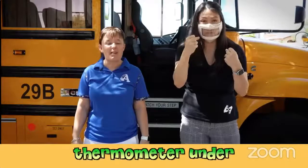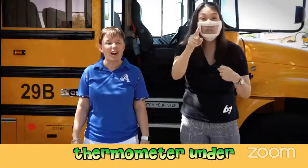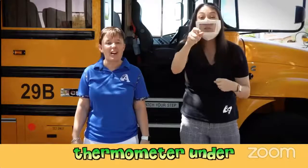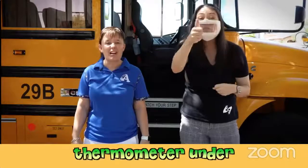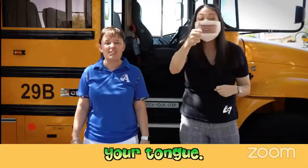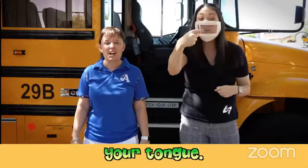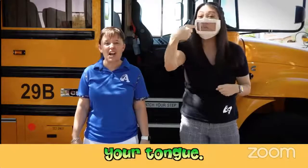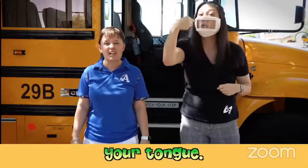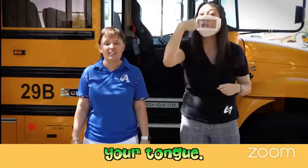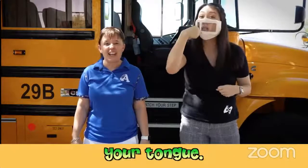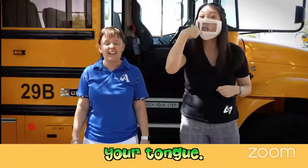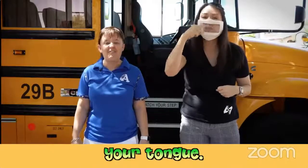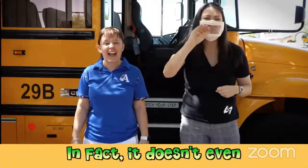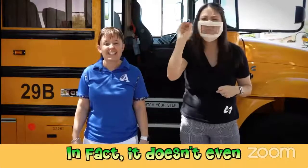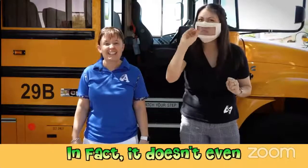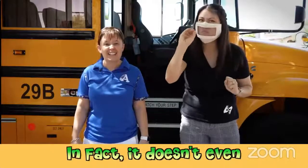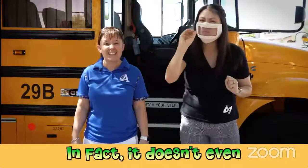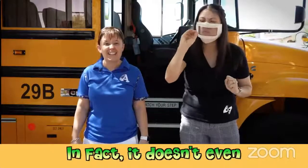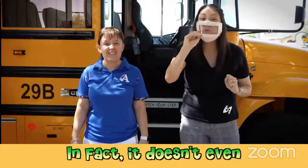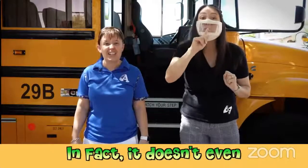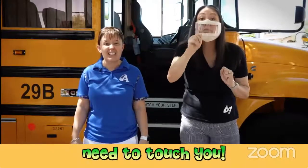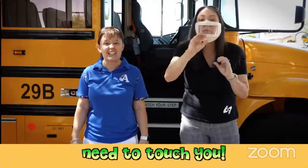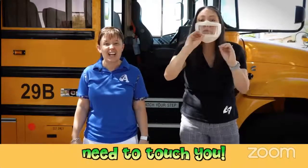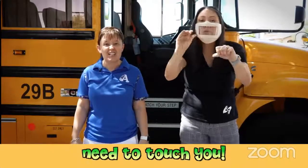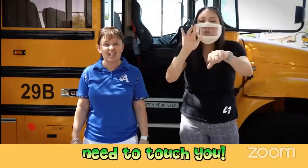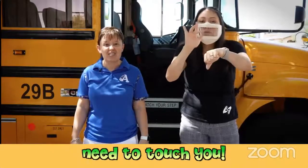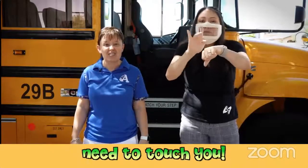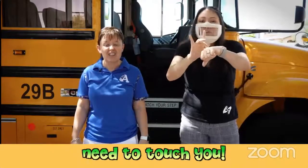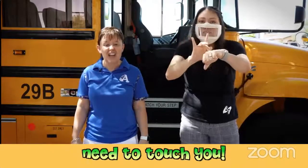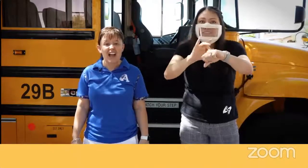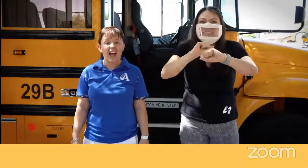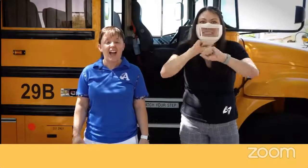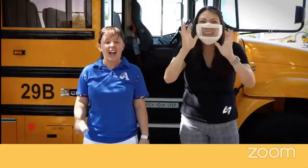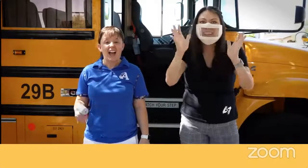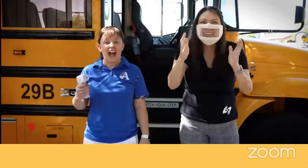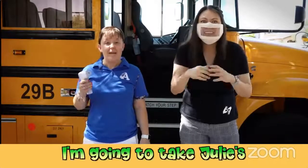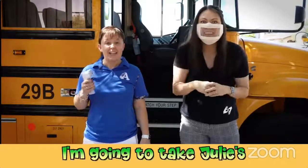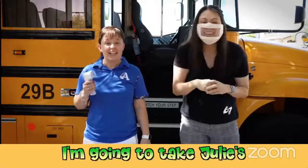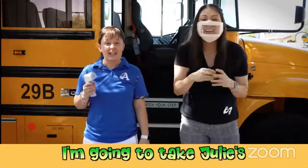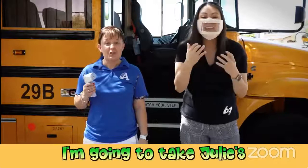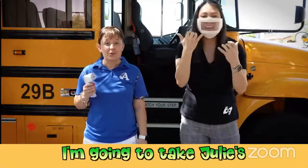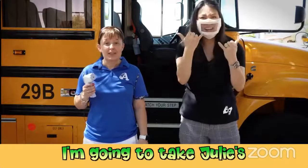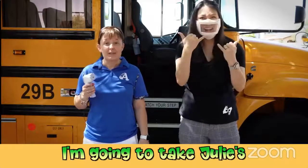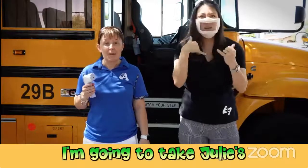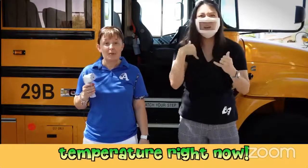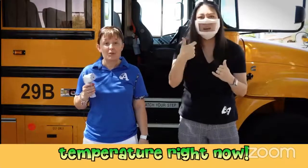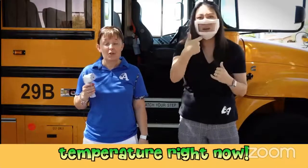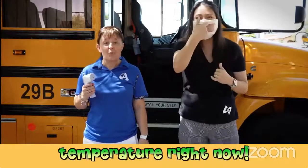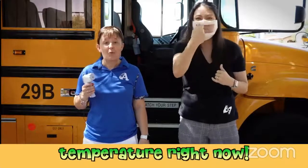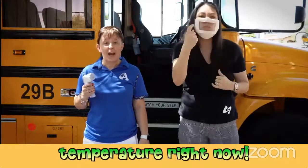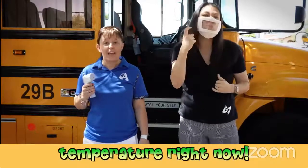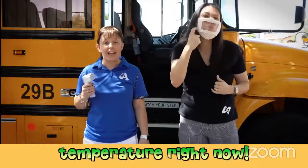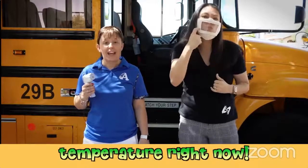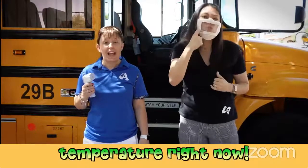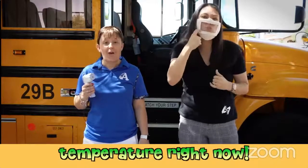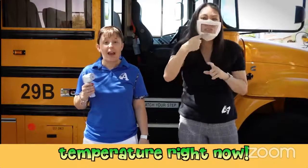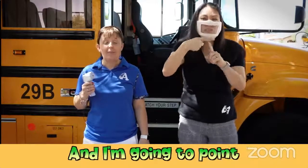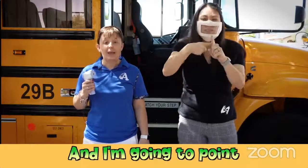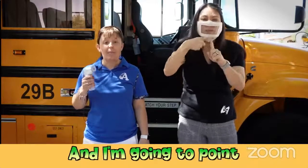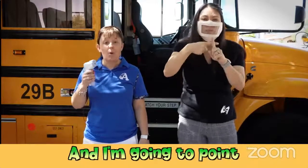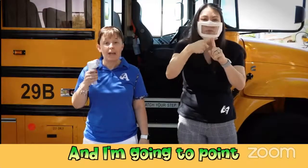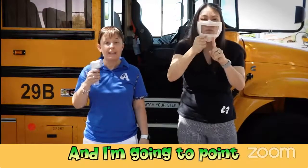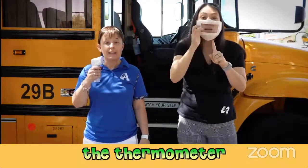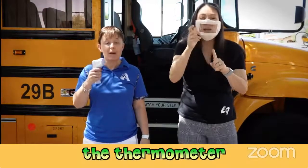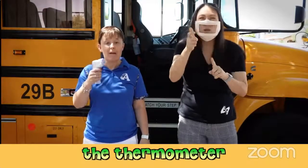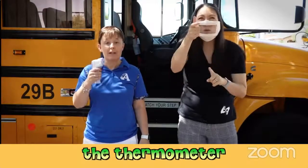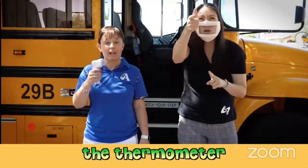the thermometer under your tongue. In fact, it doesn't even need to touch you. I'm going to take Julie's temperature right now, and